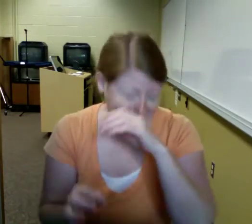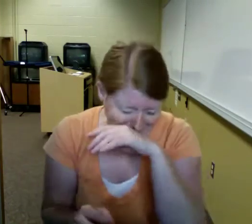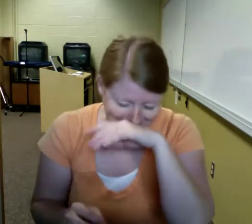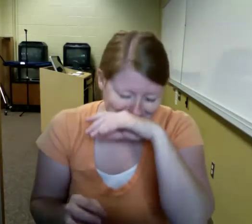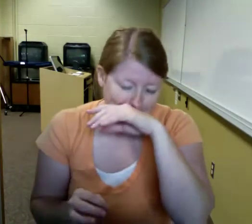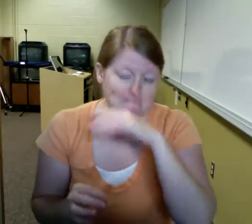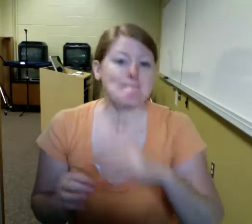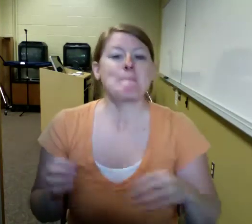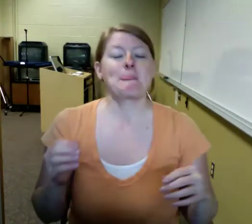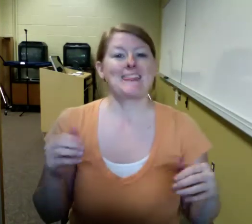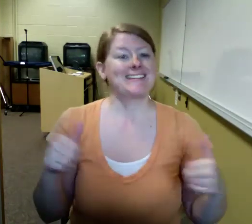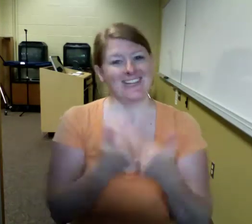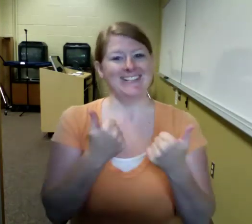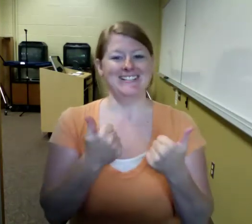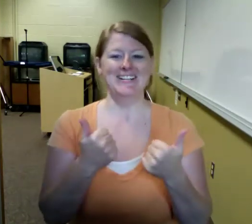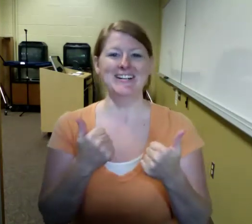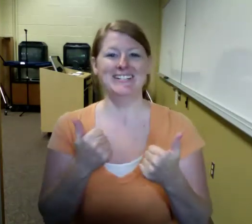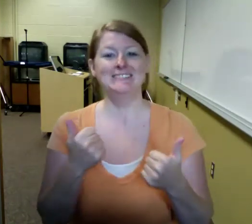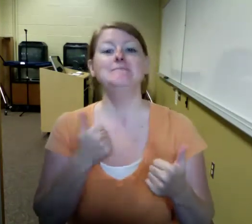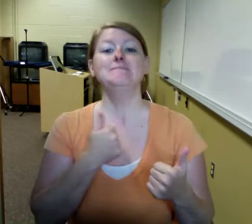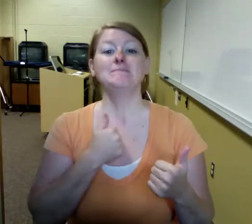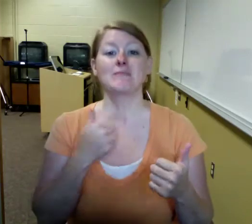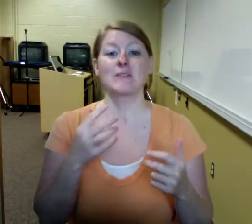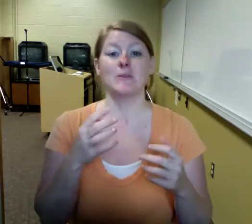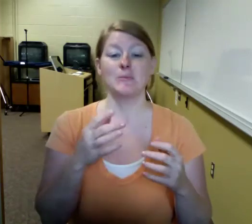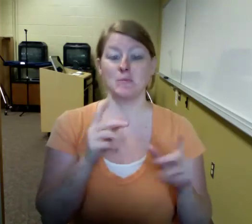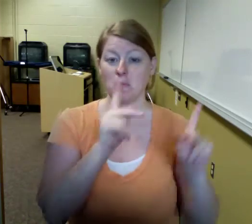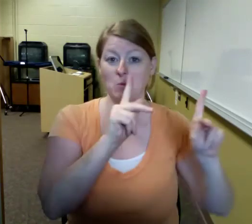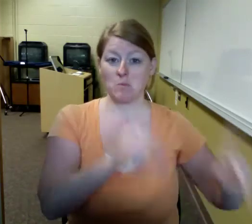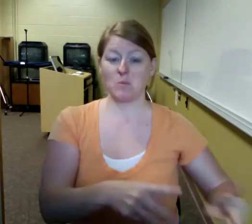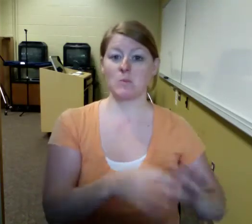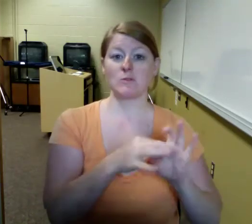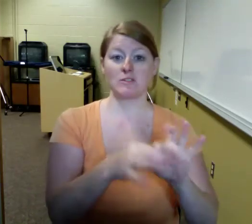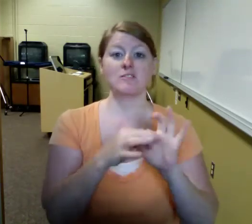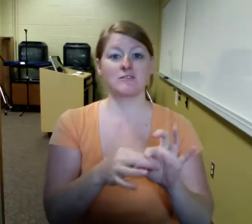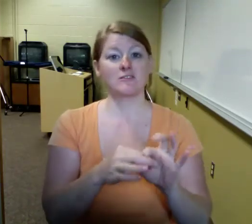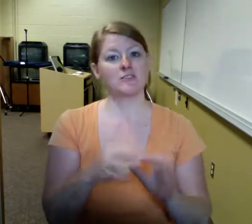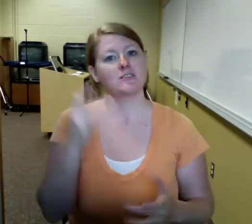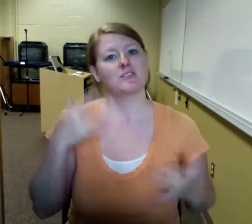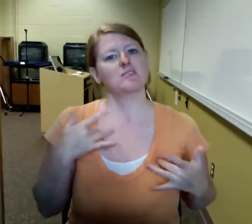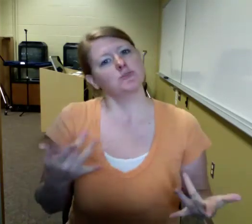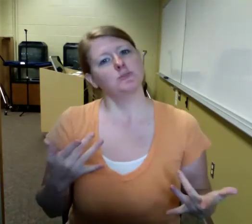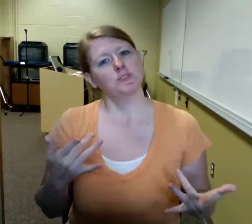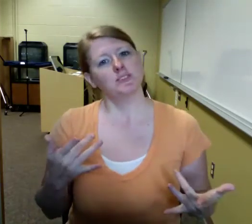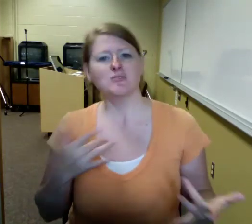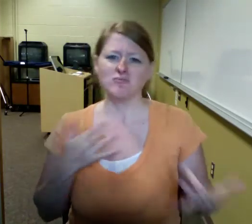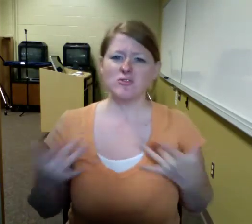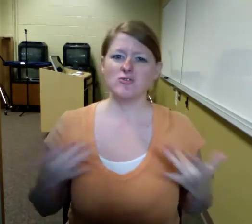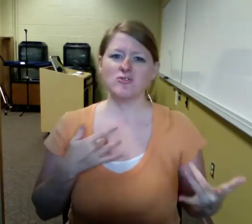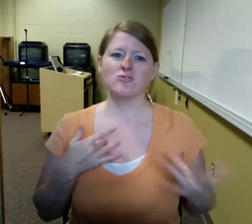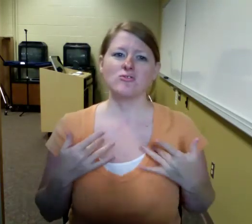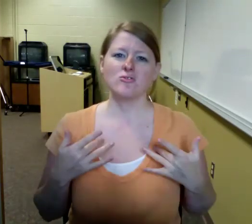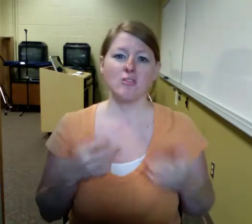Additionally, the participants in a legal setting are often very concerned and have a lot at risk: their property,